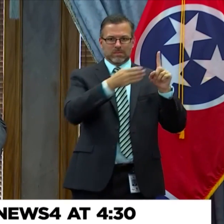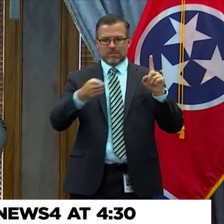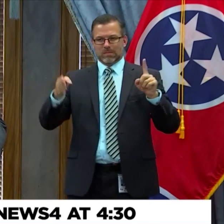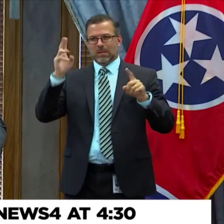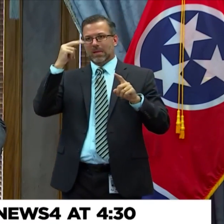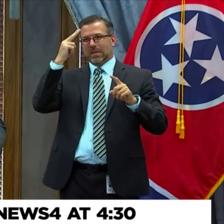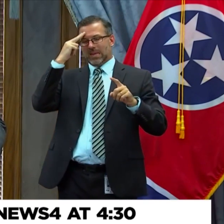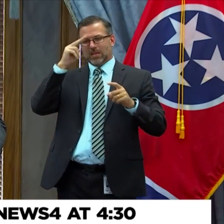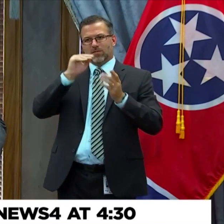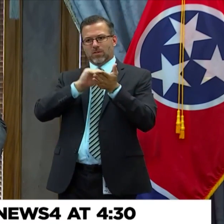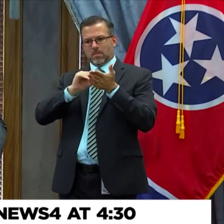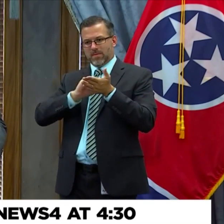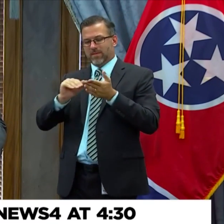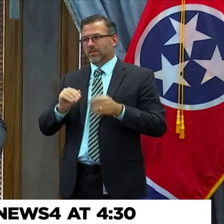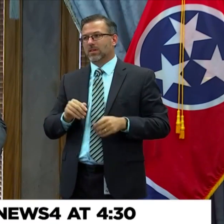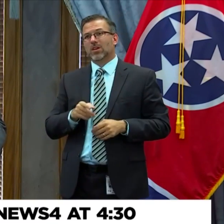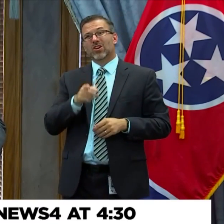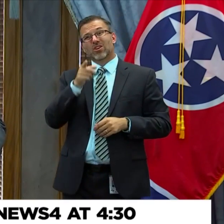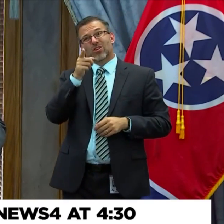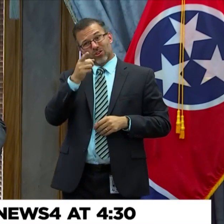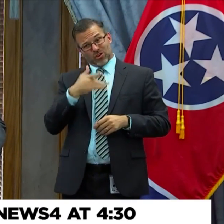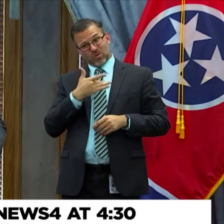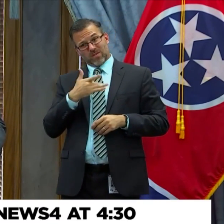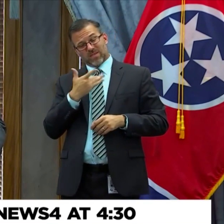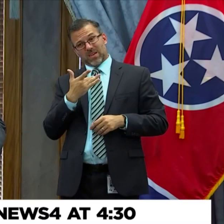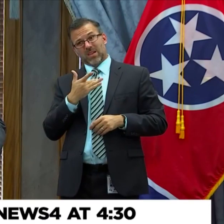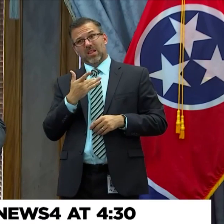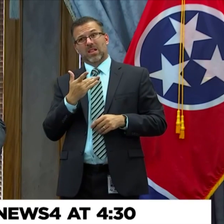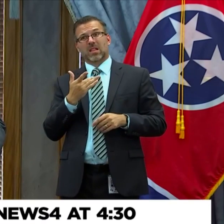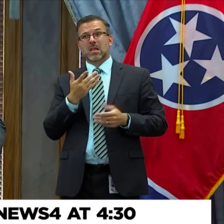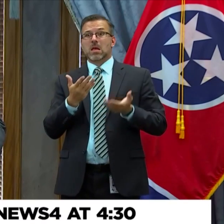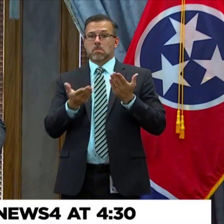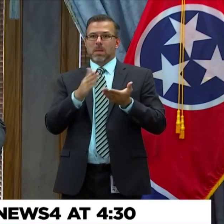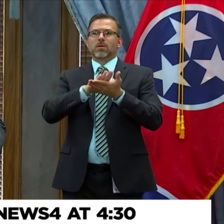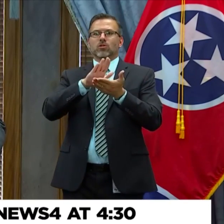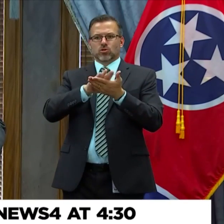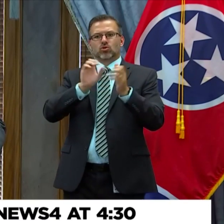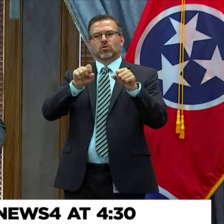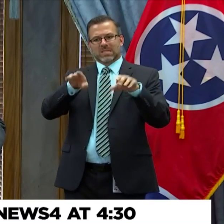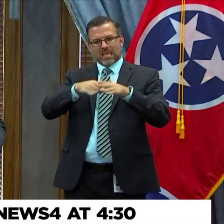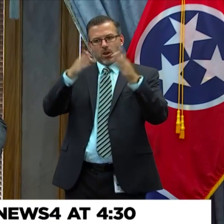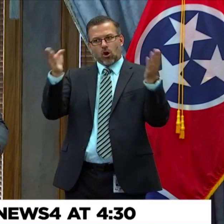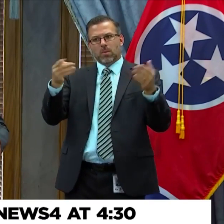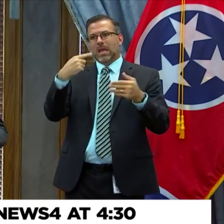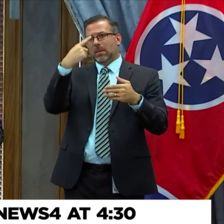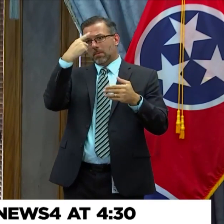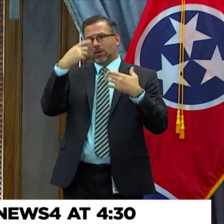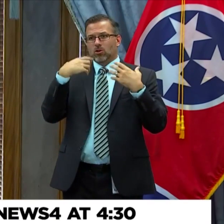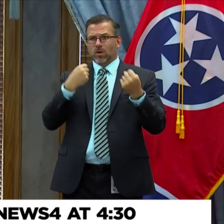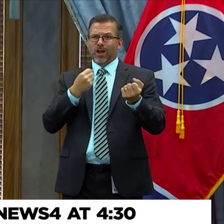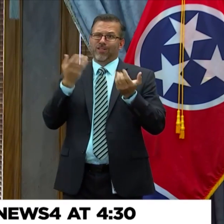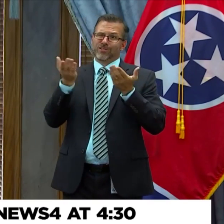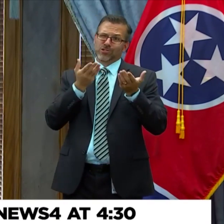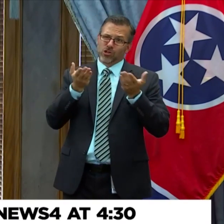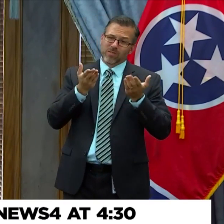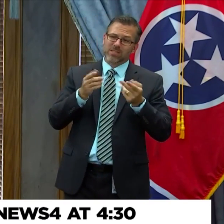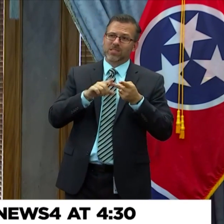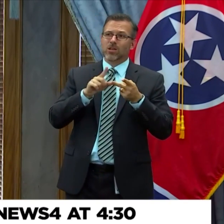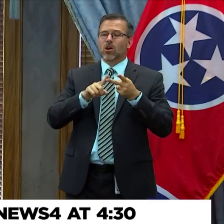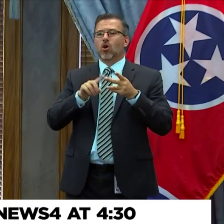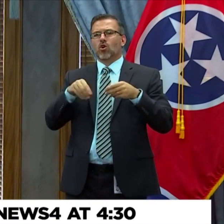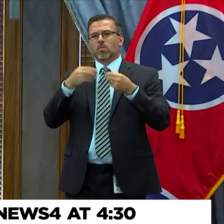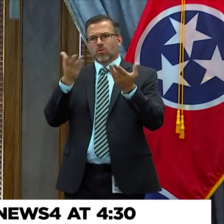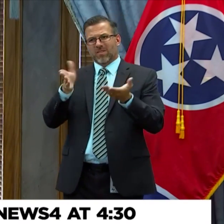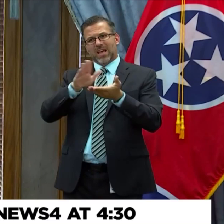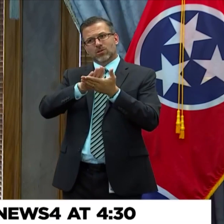schools in Tennessee. He says he's signing an executive order to allow contact sports in the fall. He also says